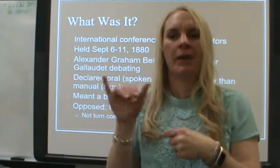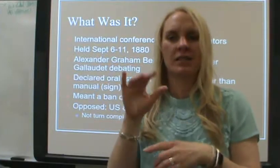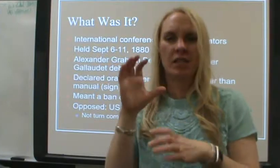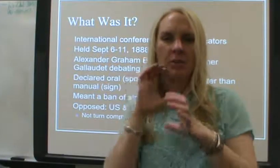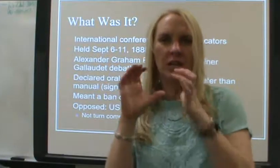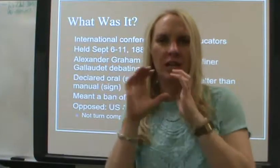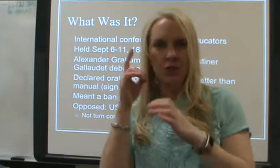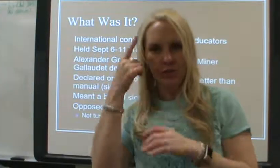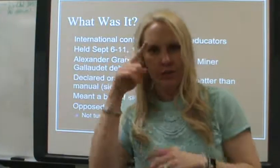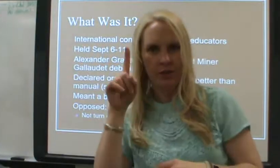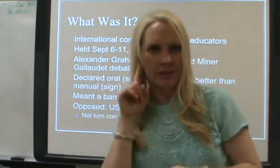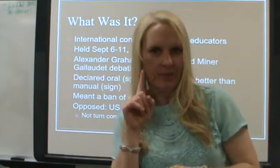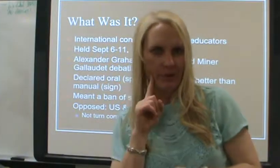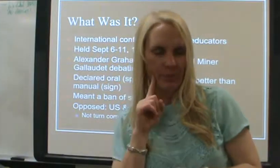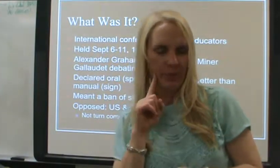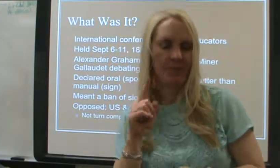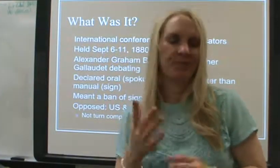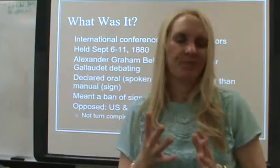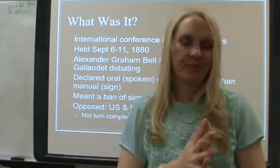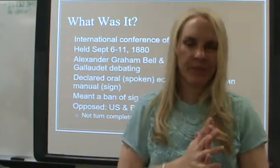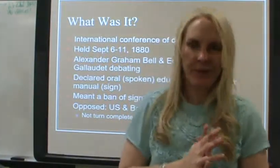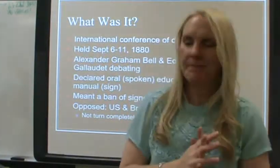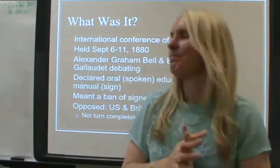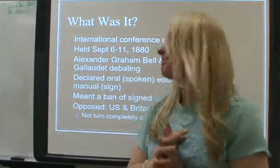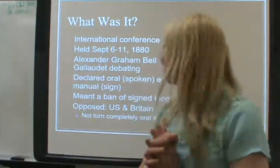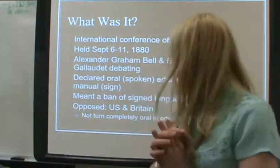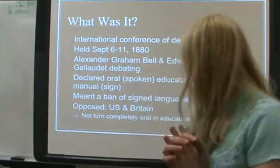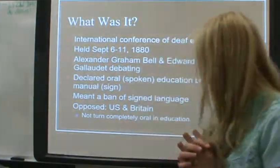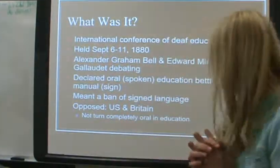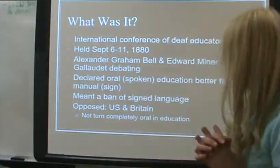as communication for deaf people, right?